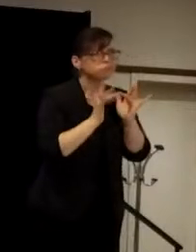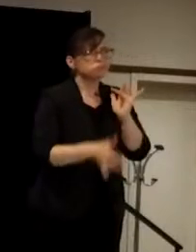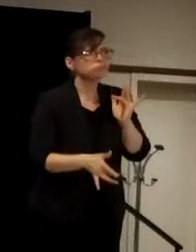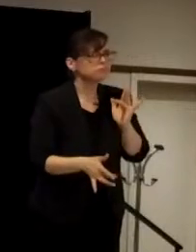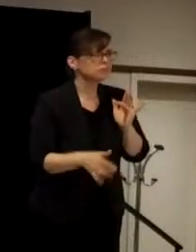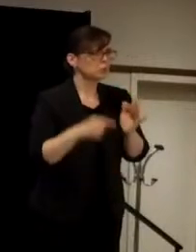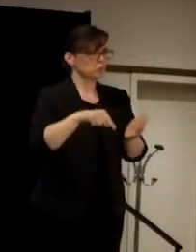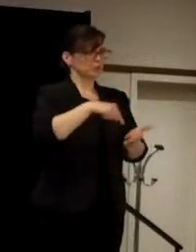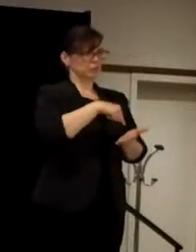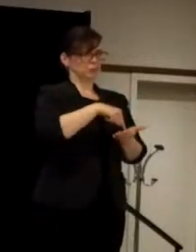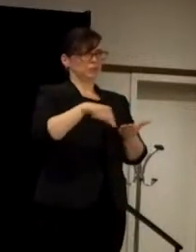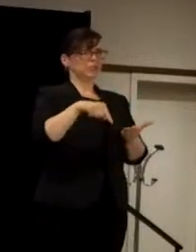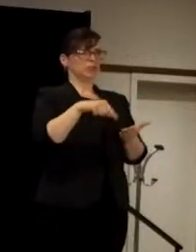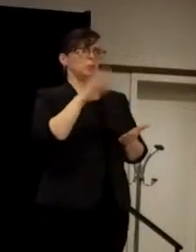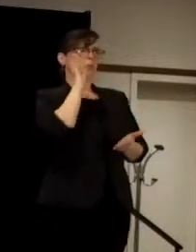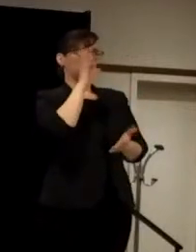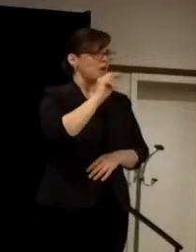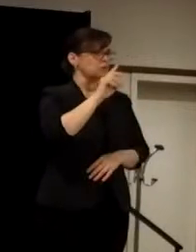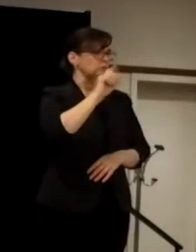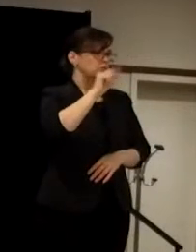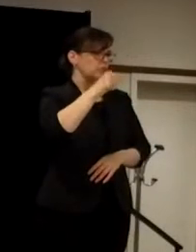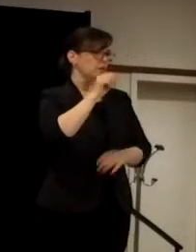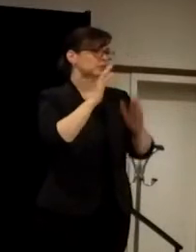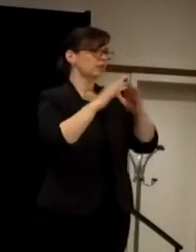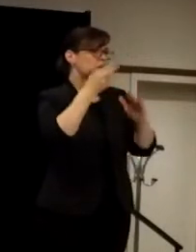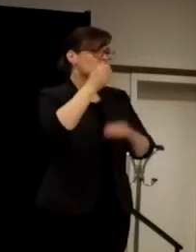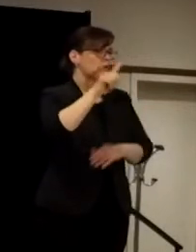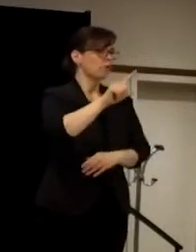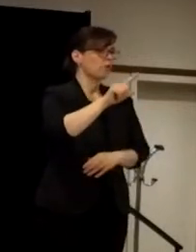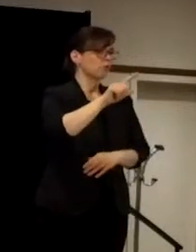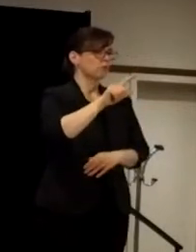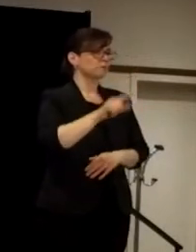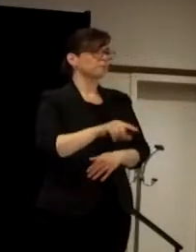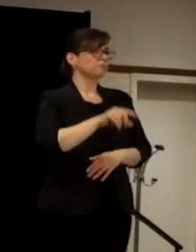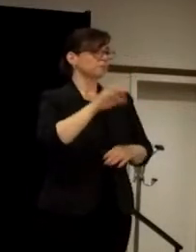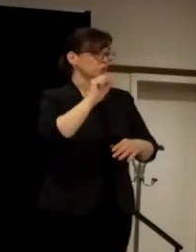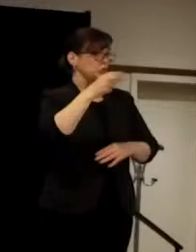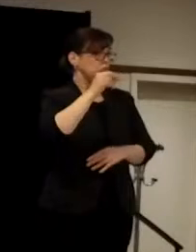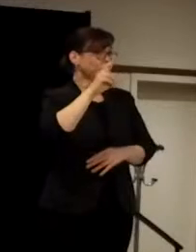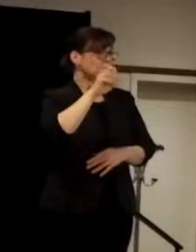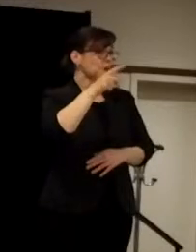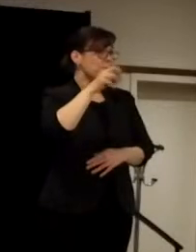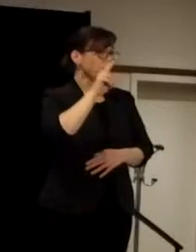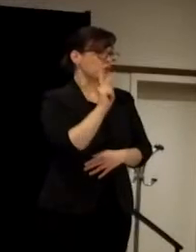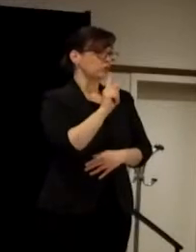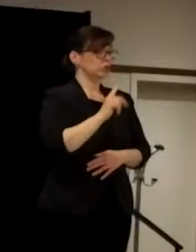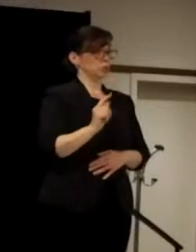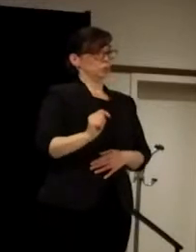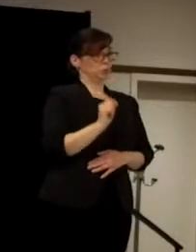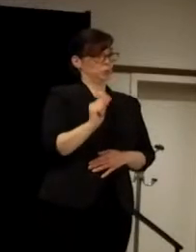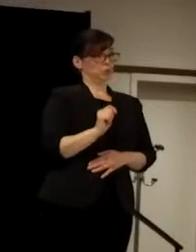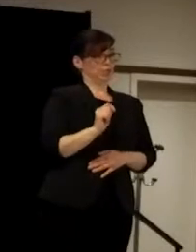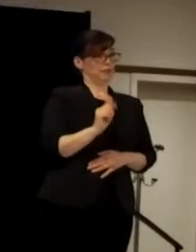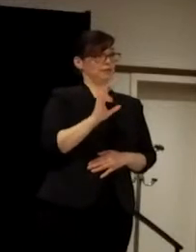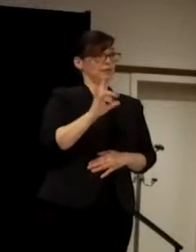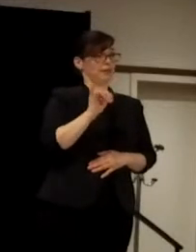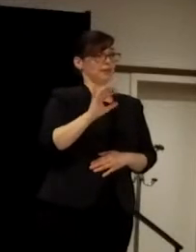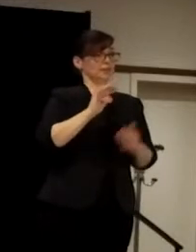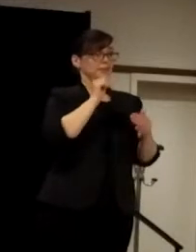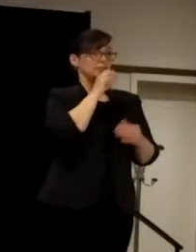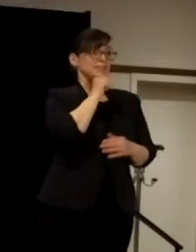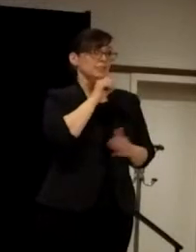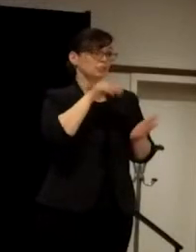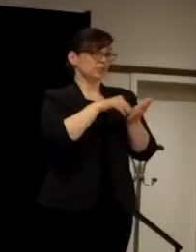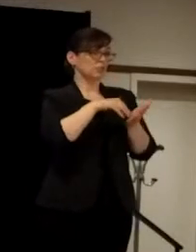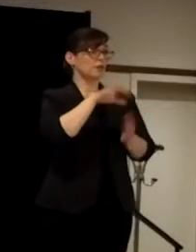Tomorrow, yes, tomorrow is Tuesday. We'll be at the Northeast Community Center. Wednesday, we will be at the Skinny Atlas School District